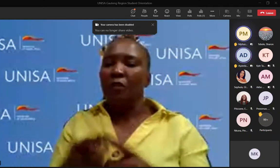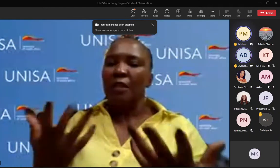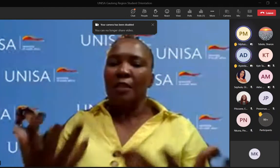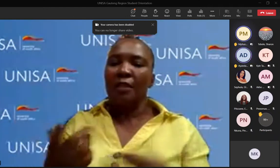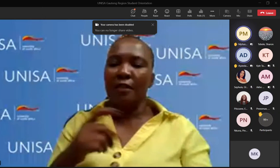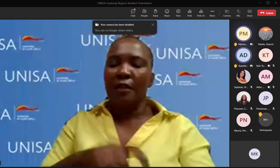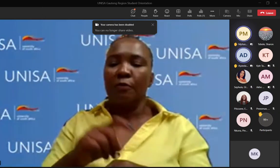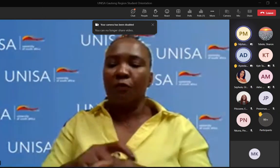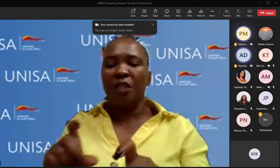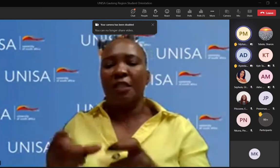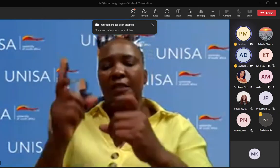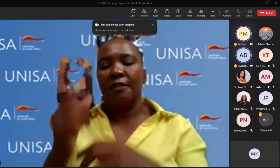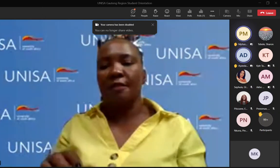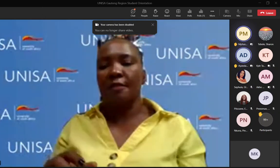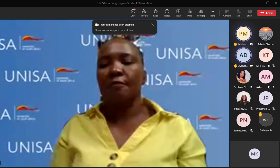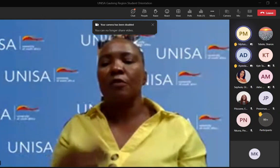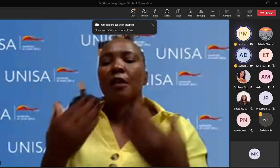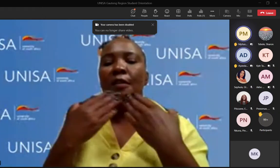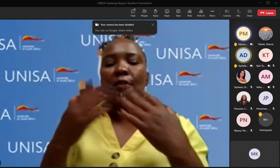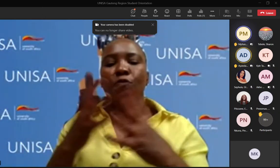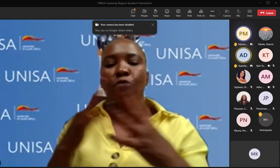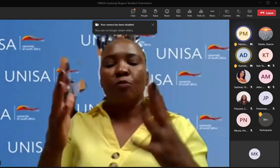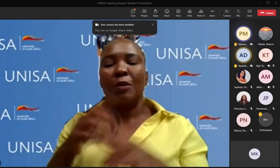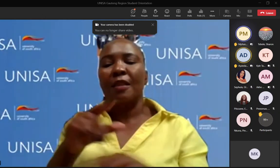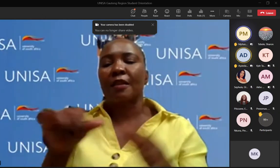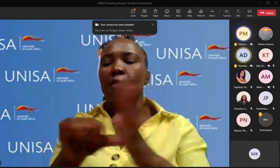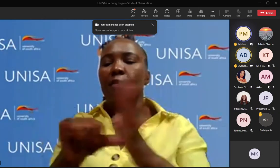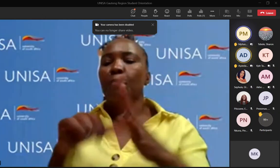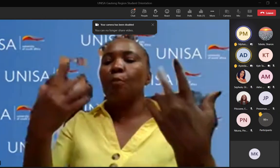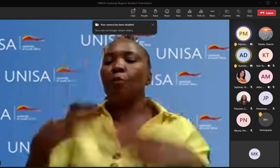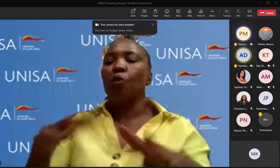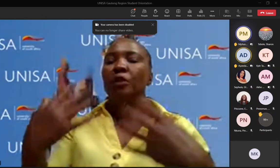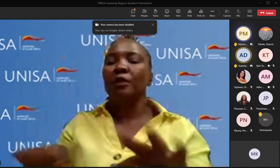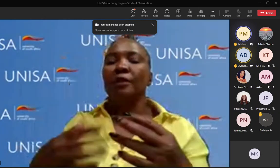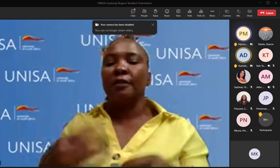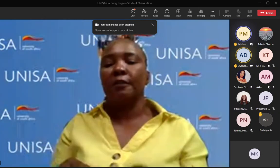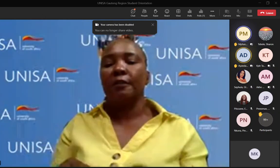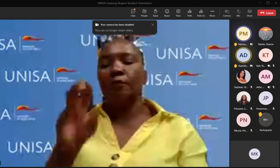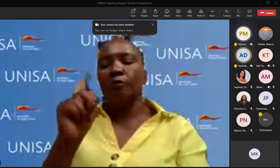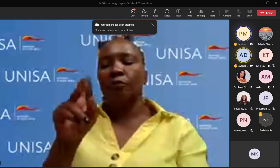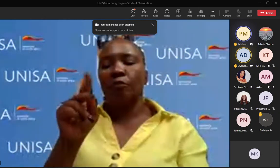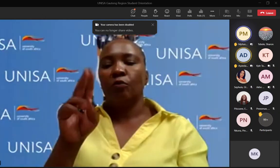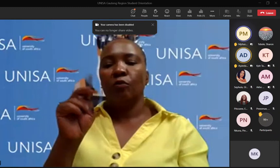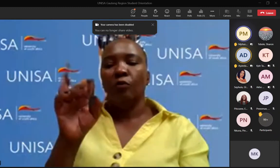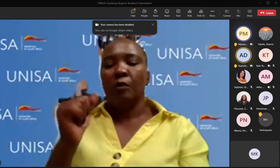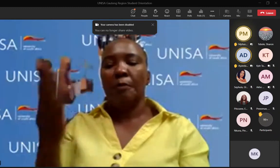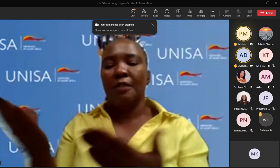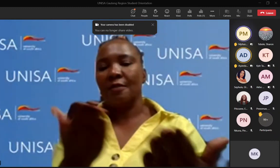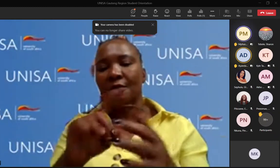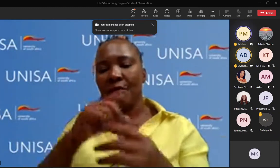thank you so much Mr Personnel very importantly um can you come in so an assist